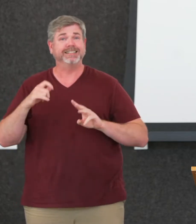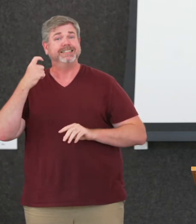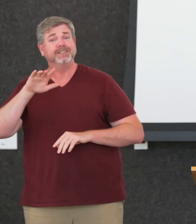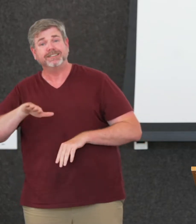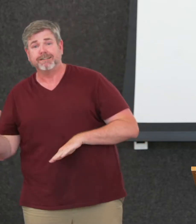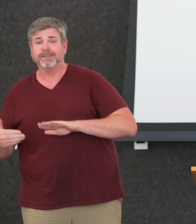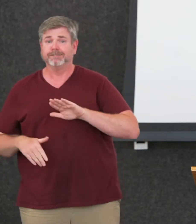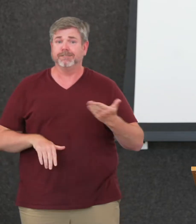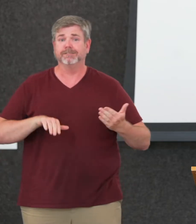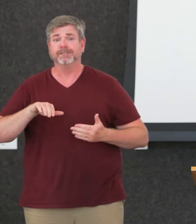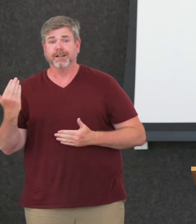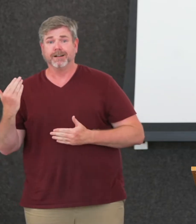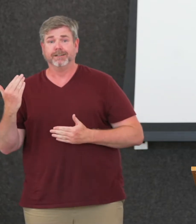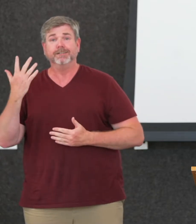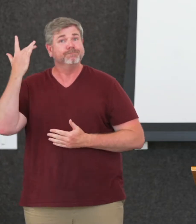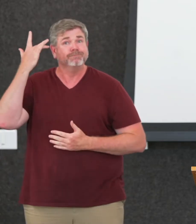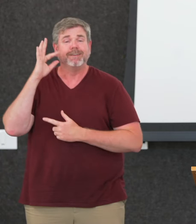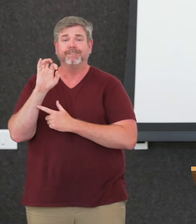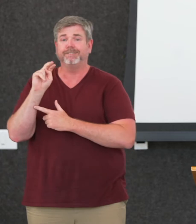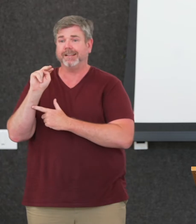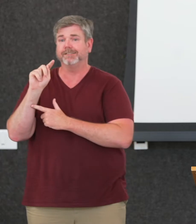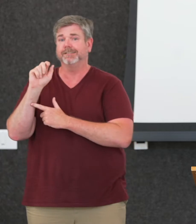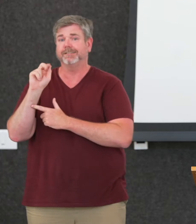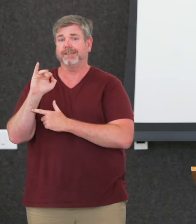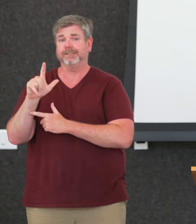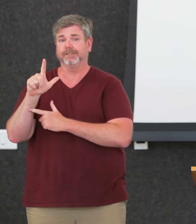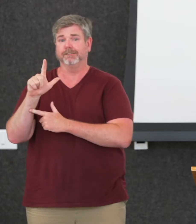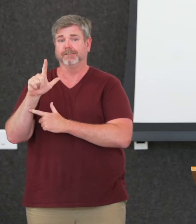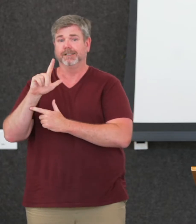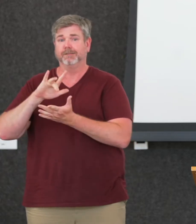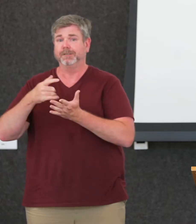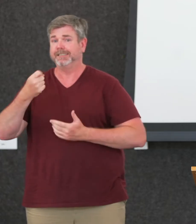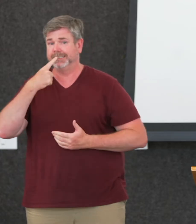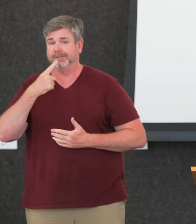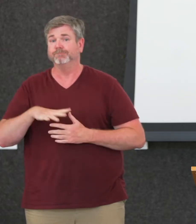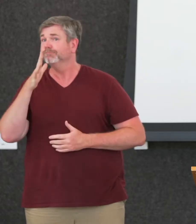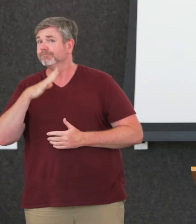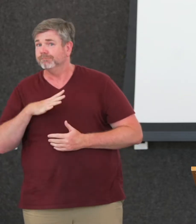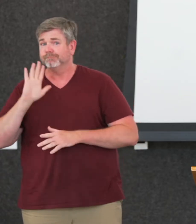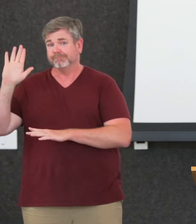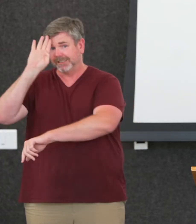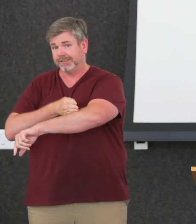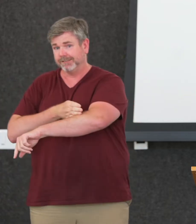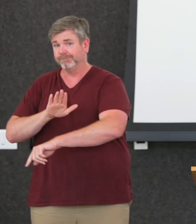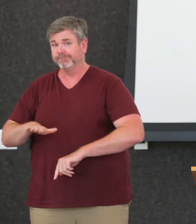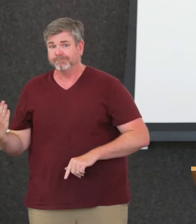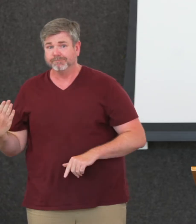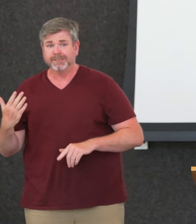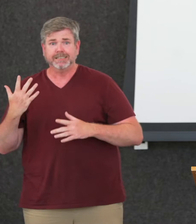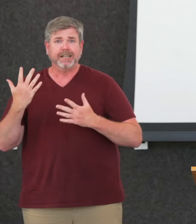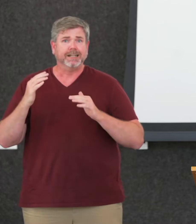by the mother of a teenage son who died from fentanyl as a way for her to channel her grief and to show other parents the